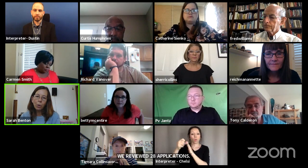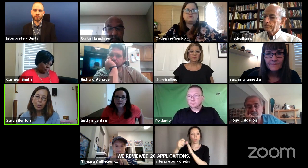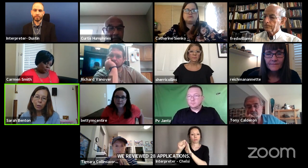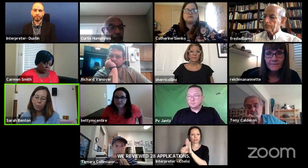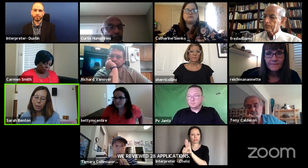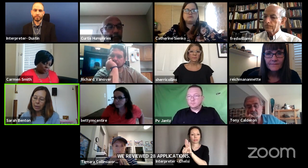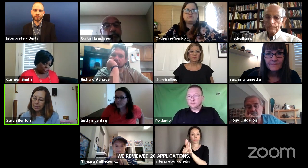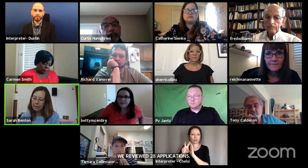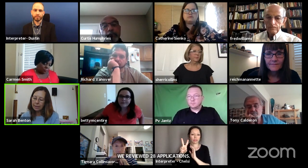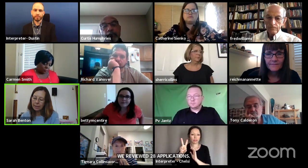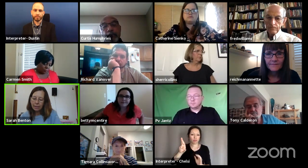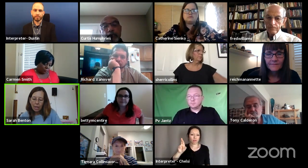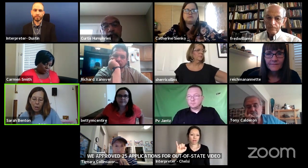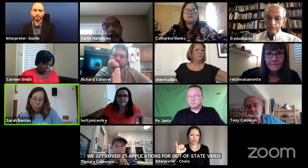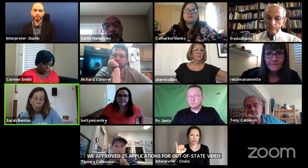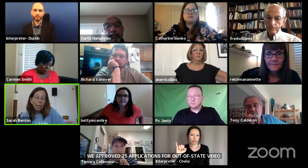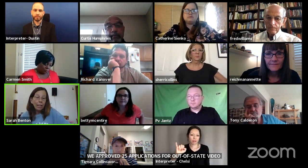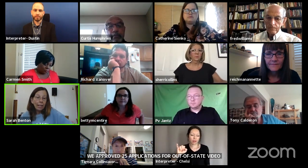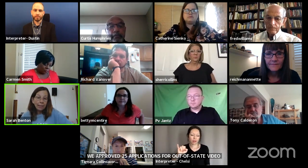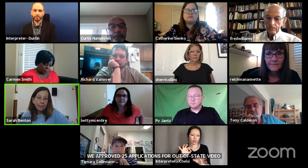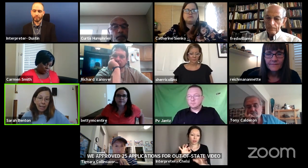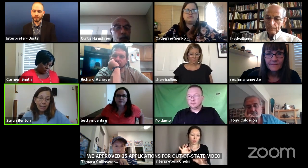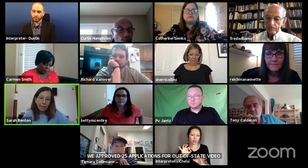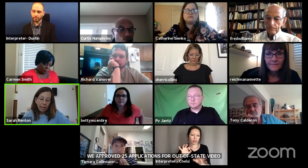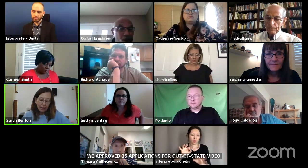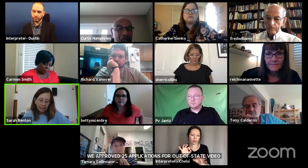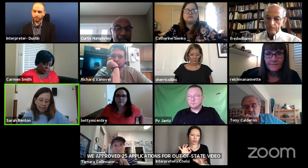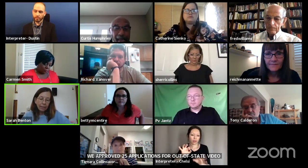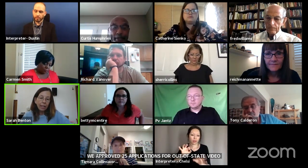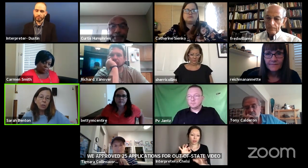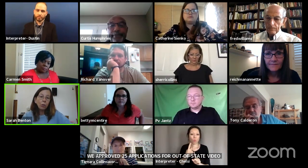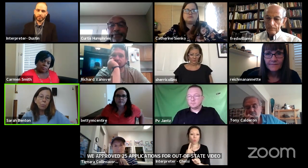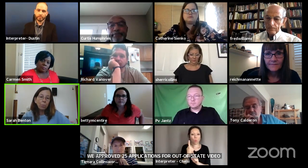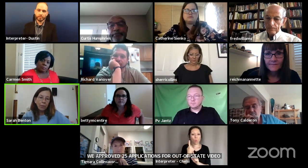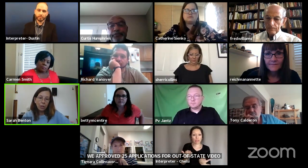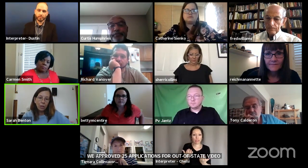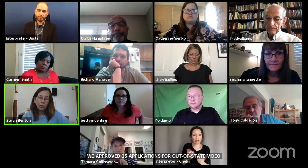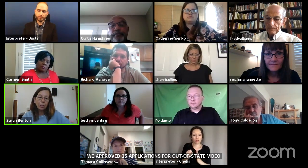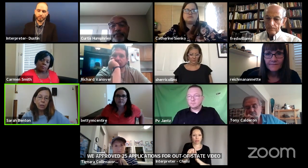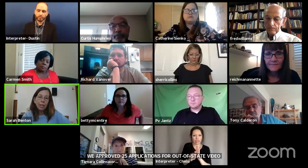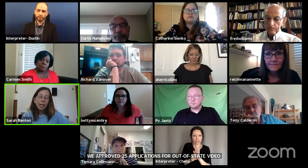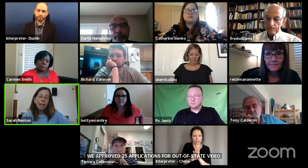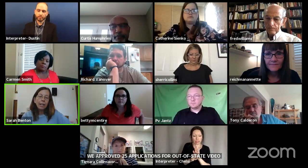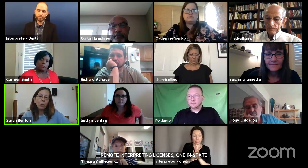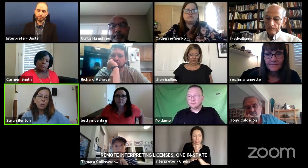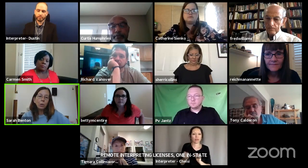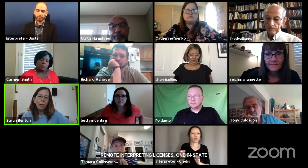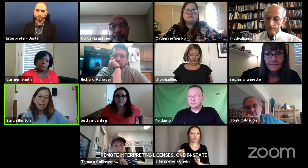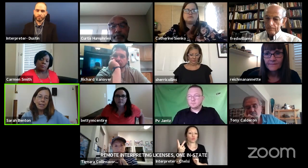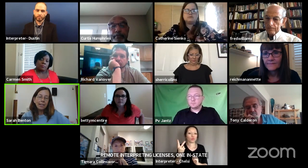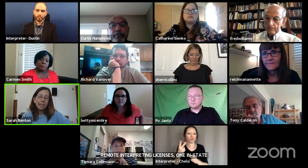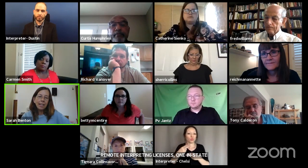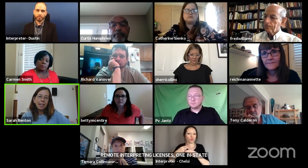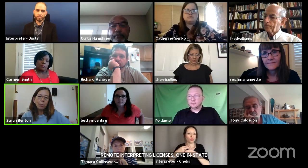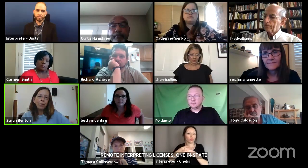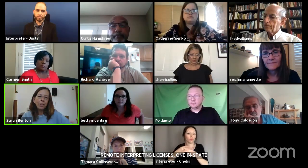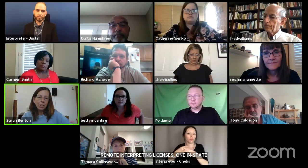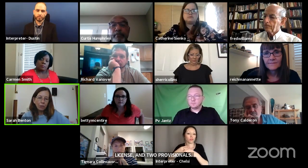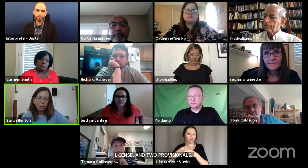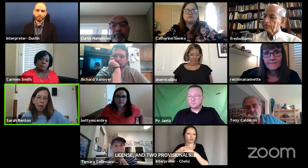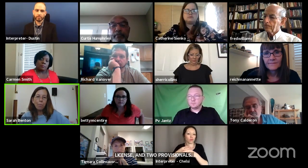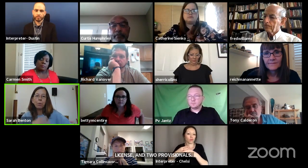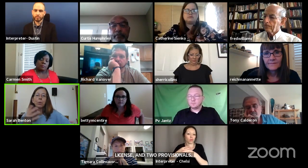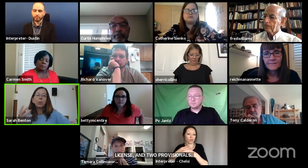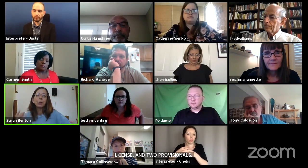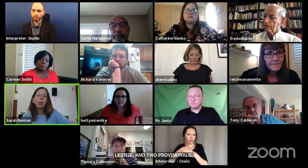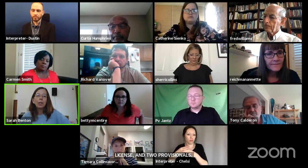video remote interpreting licenses, 1 in-state license, and 2 provisionals. And it's always great to see